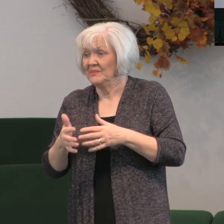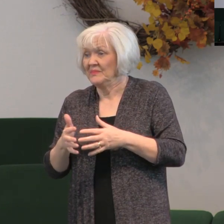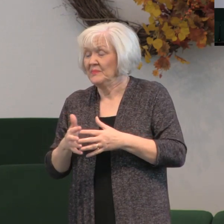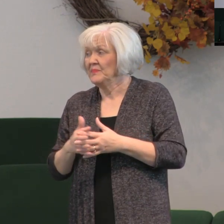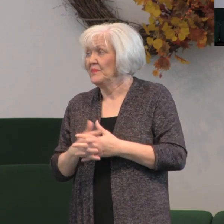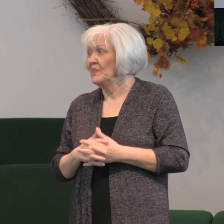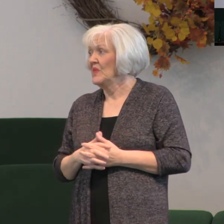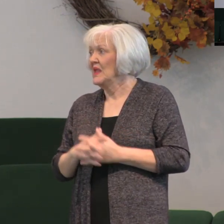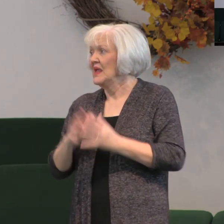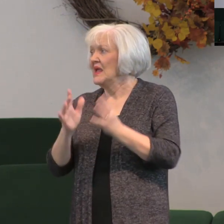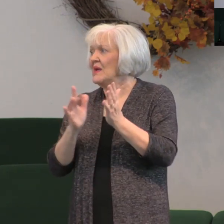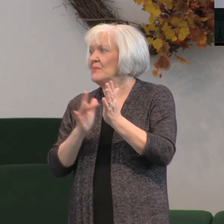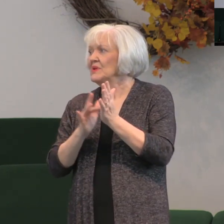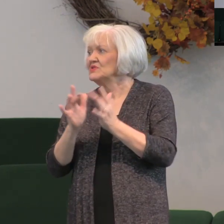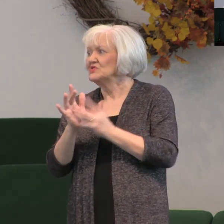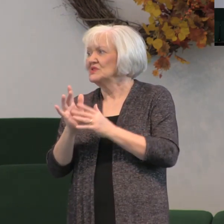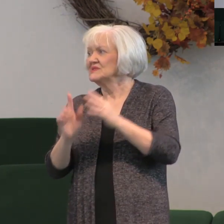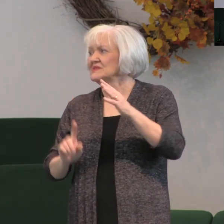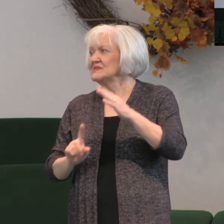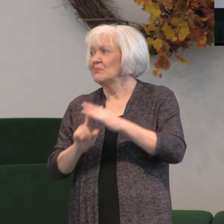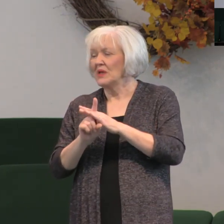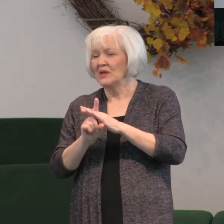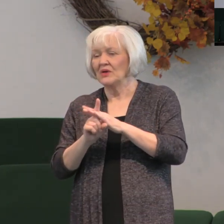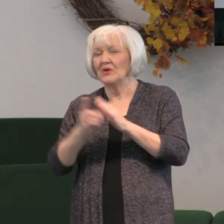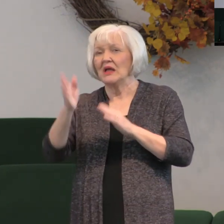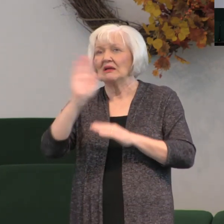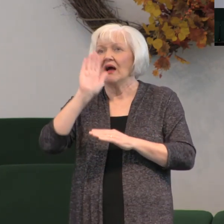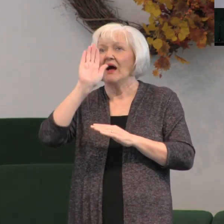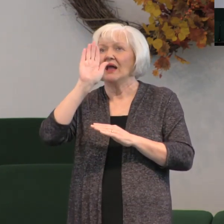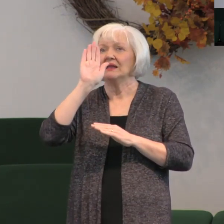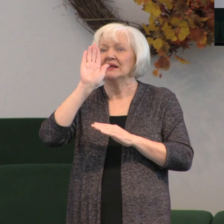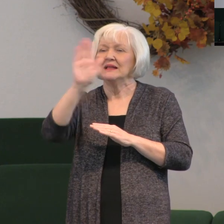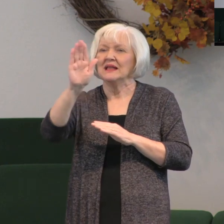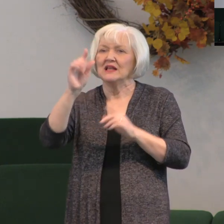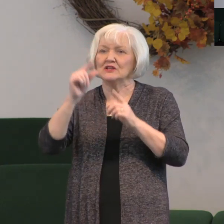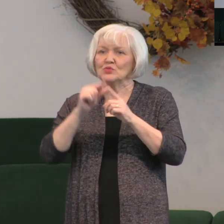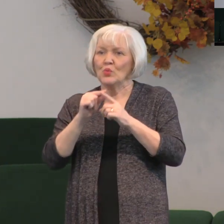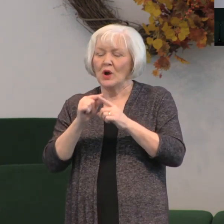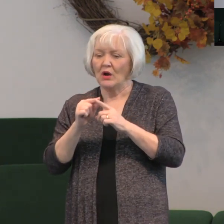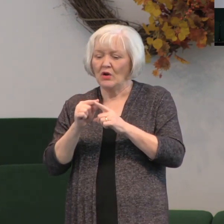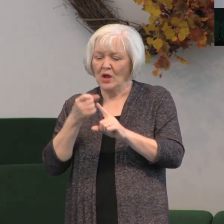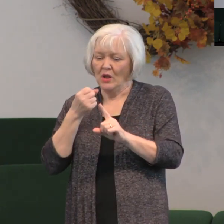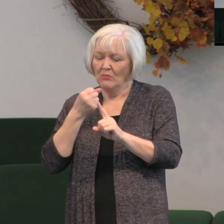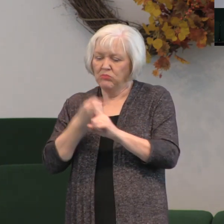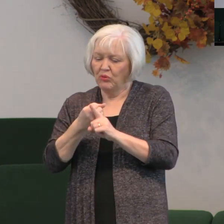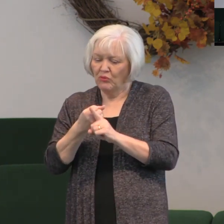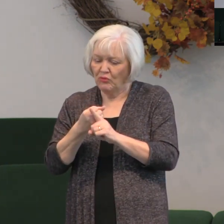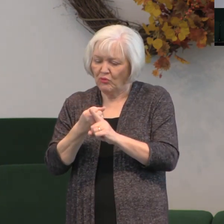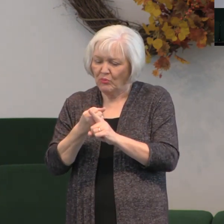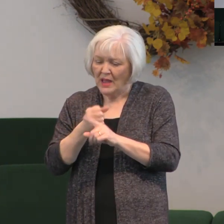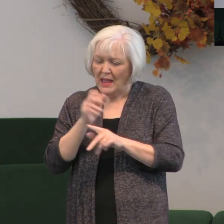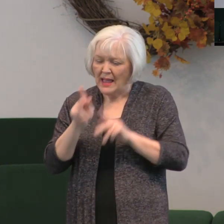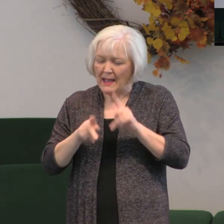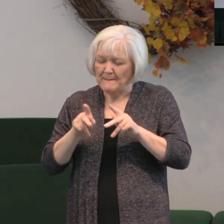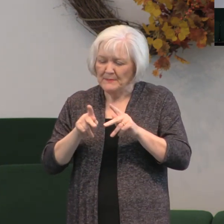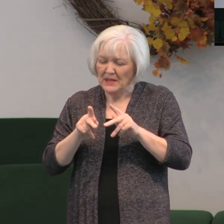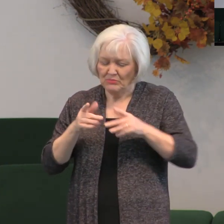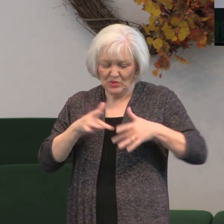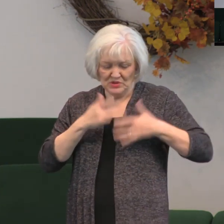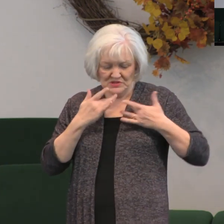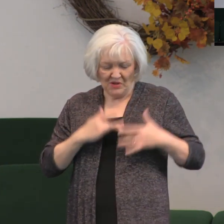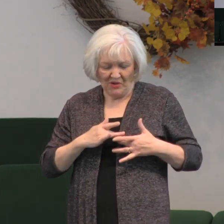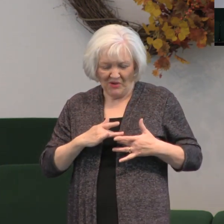but Jesus appeared to him and the word of God had an impact on his heart and it changed the heart of a man bent on the destruction